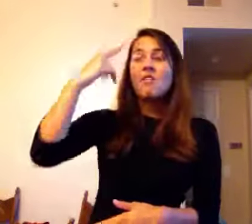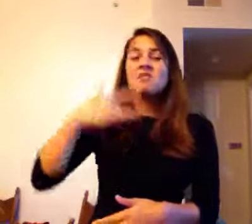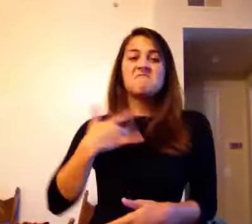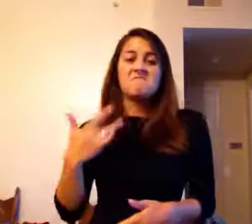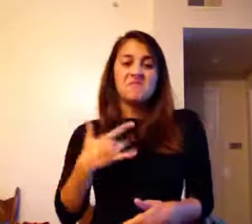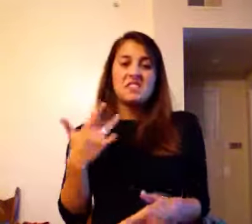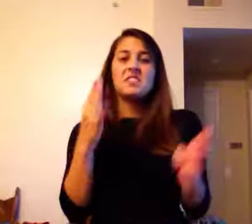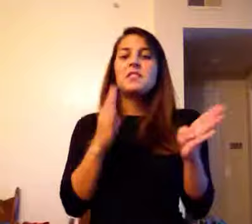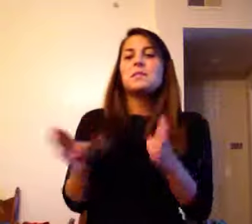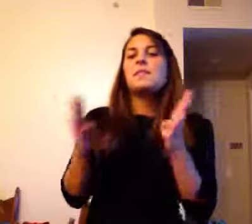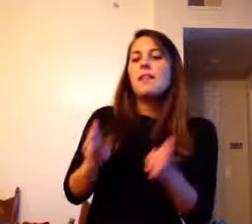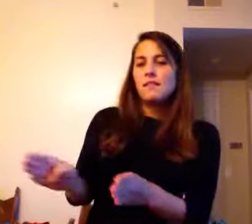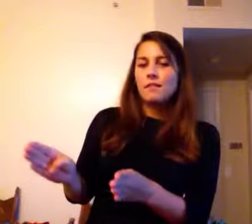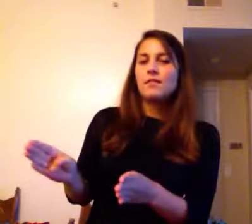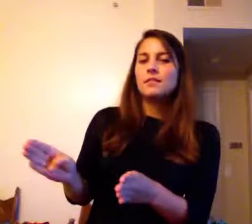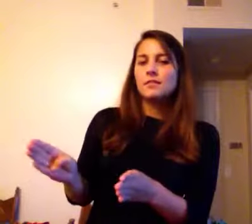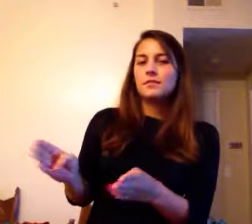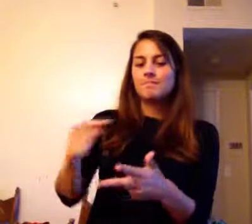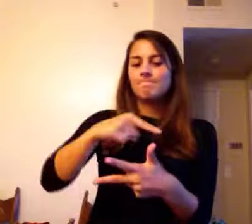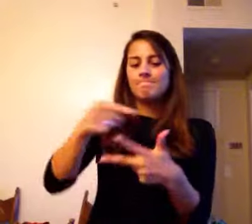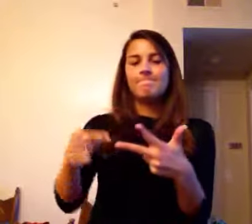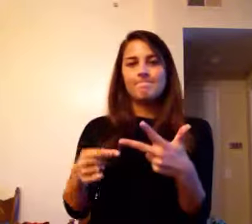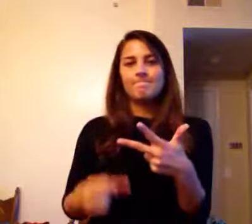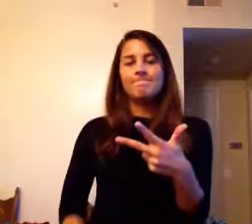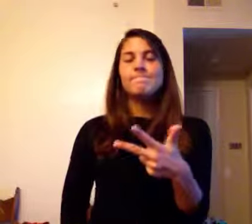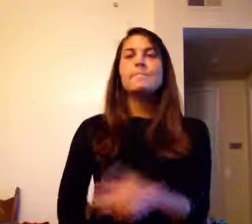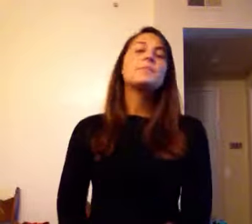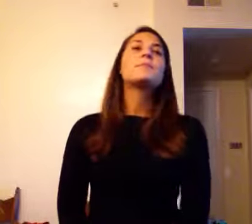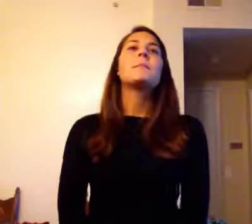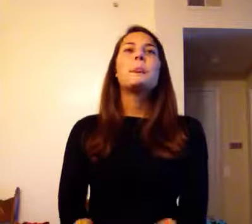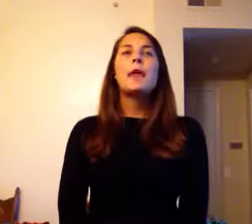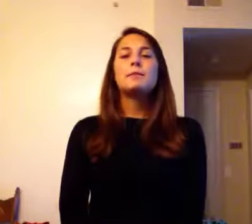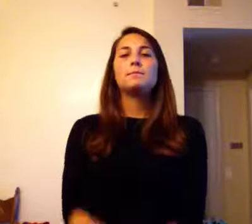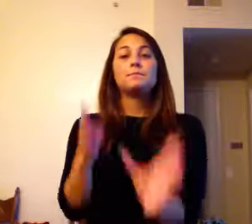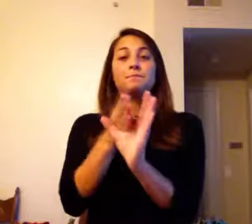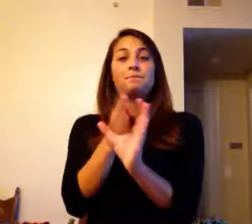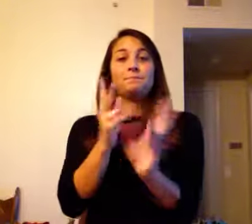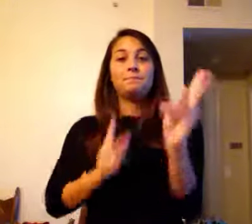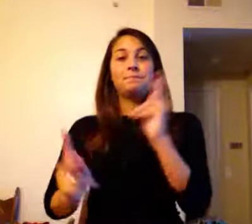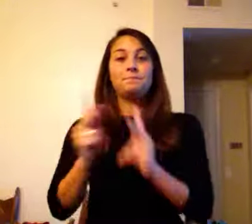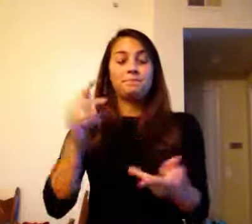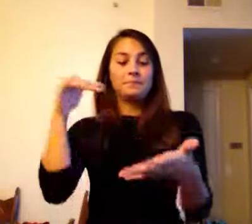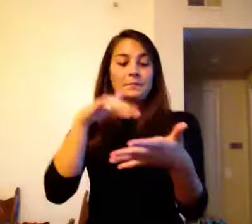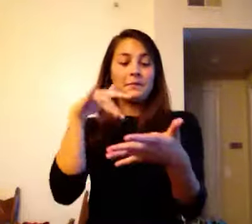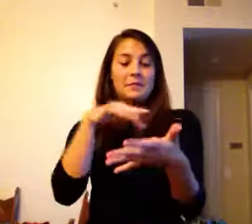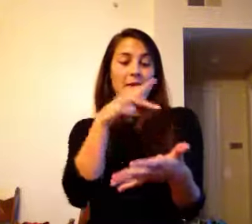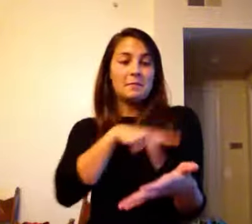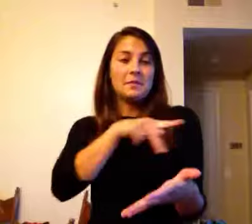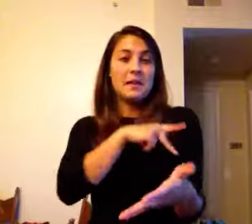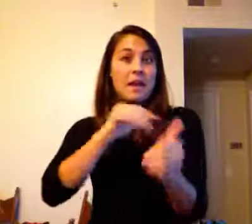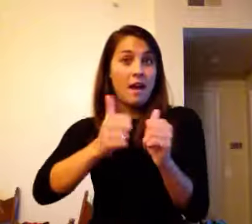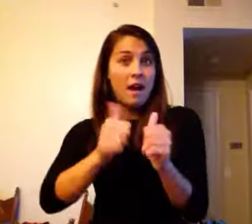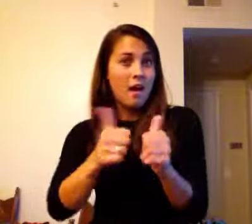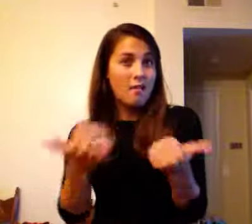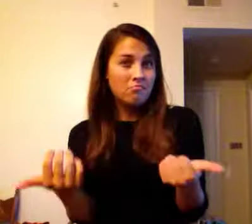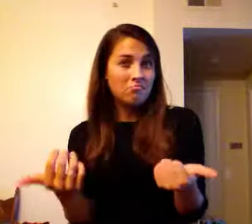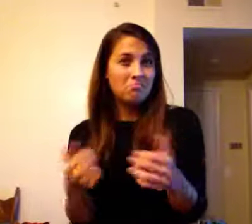As you might imagine, psychology studies personality from a number of different angles. For example, some psychologists